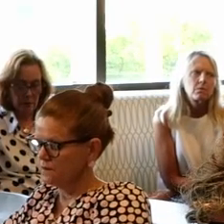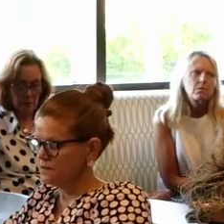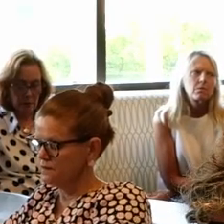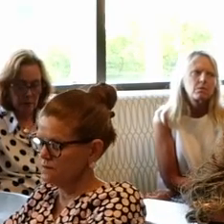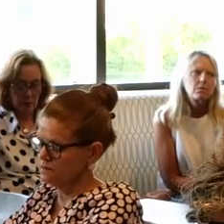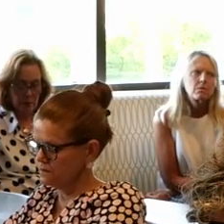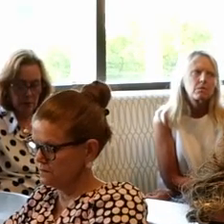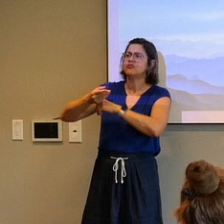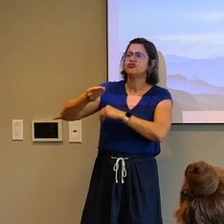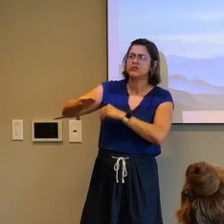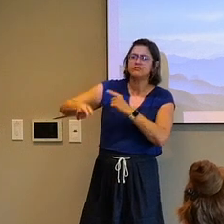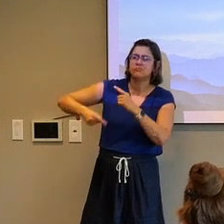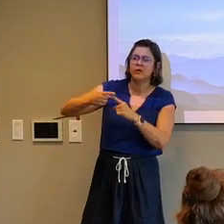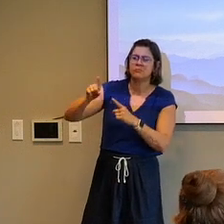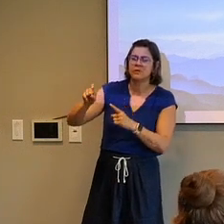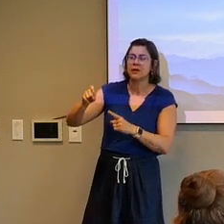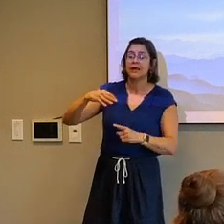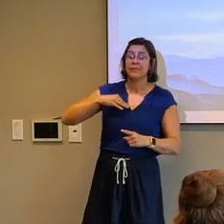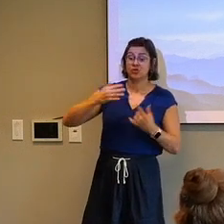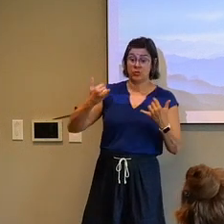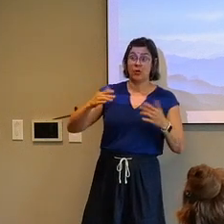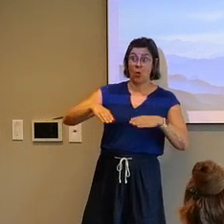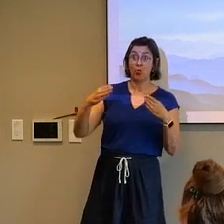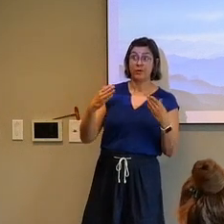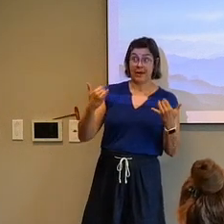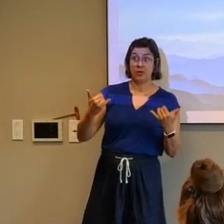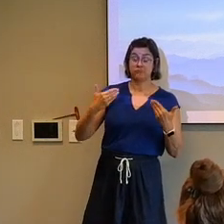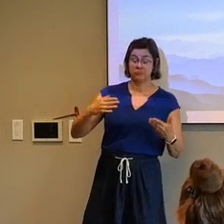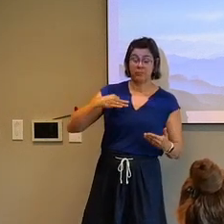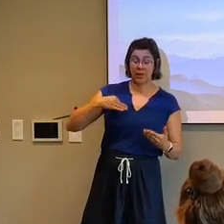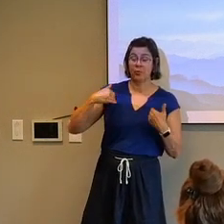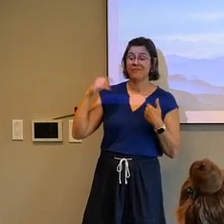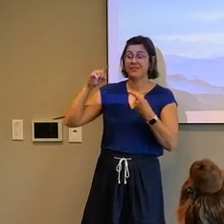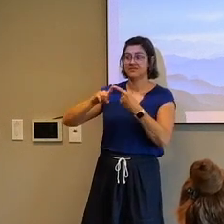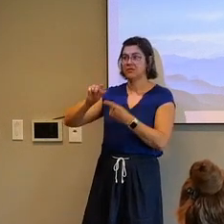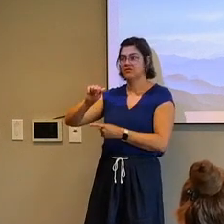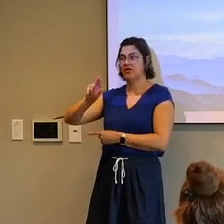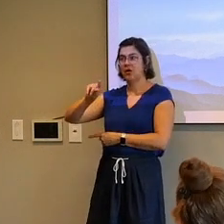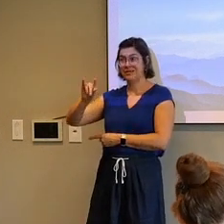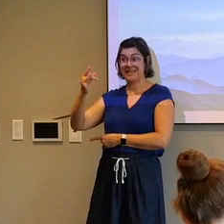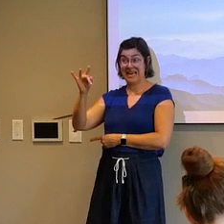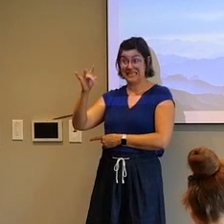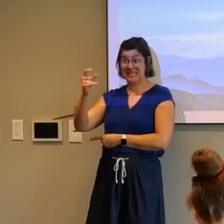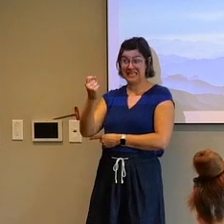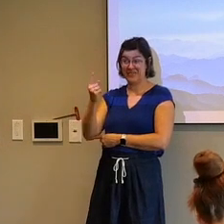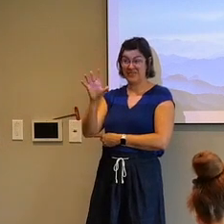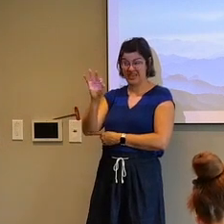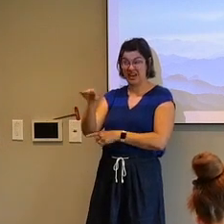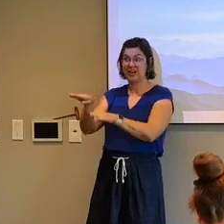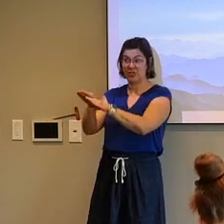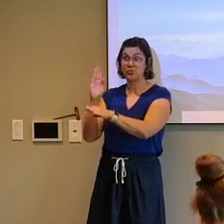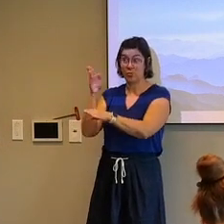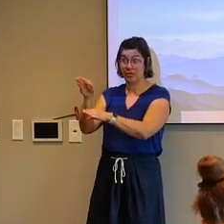this application? The application is open, so you can apply now, and then you have until August 18th at 11:59